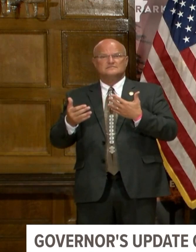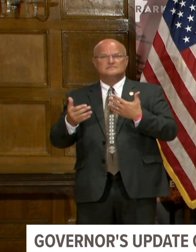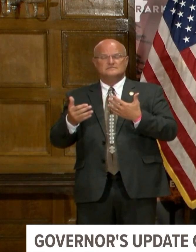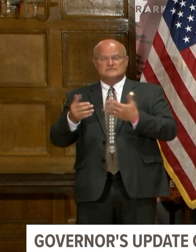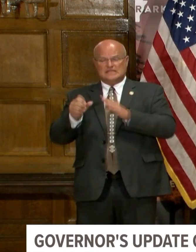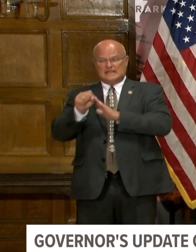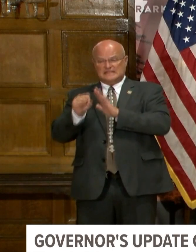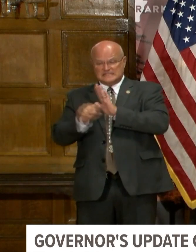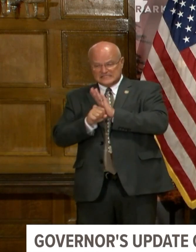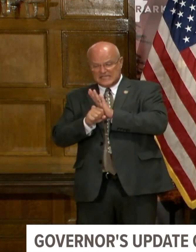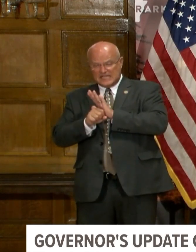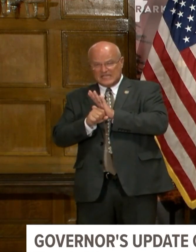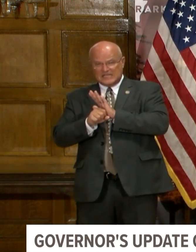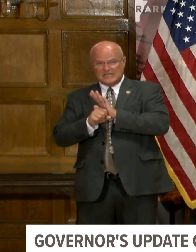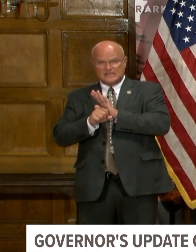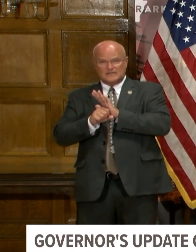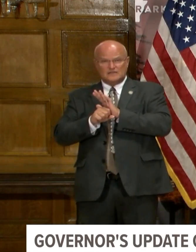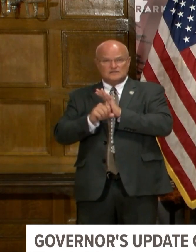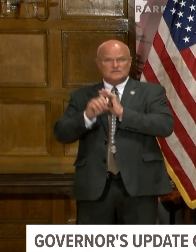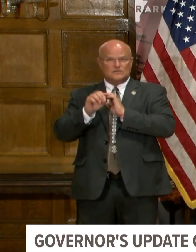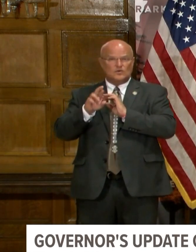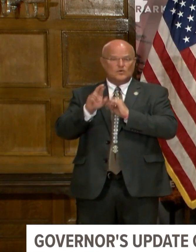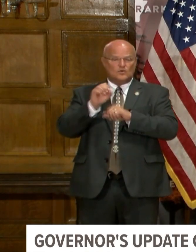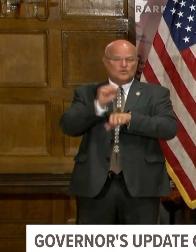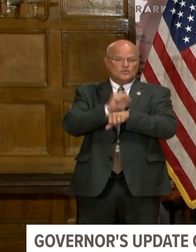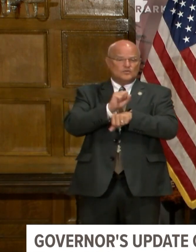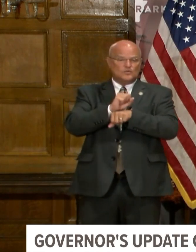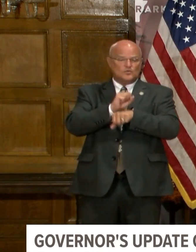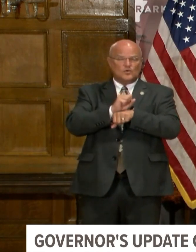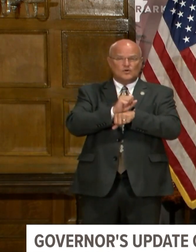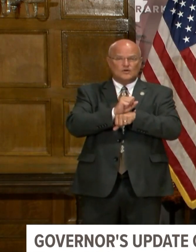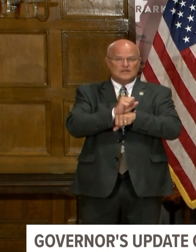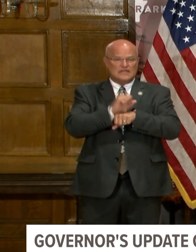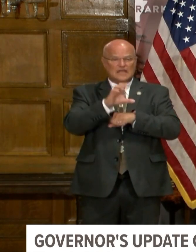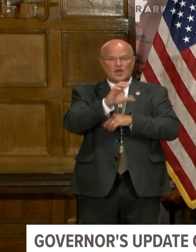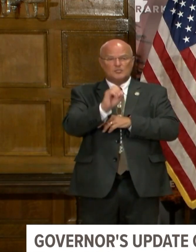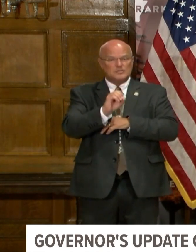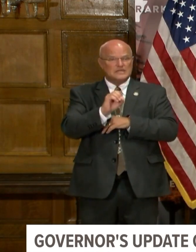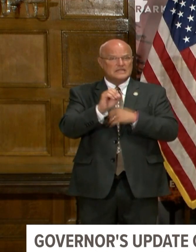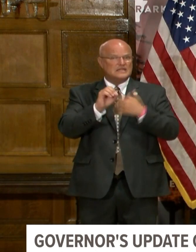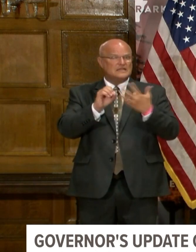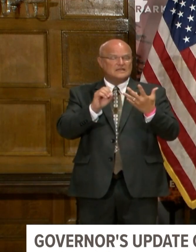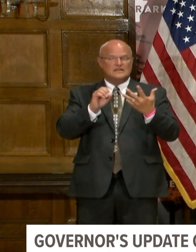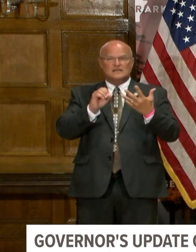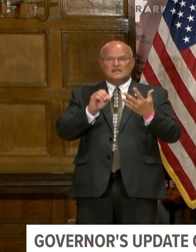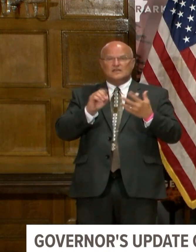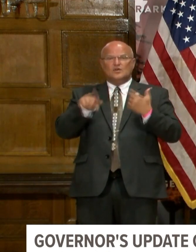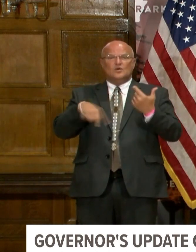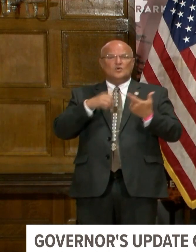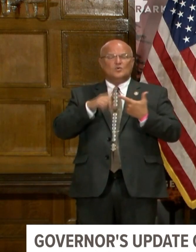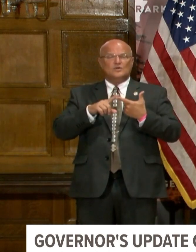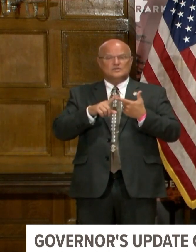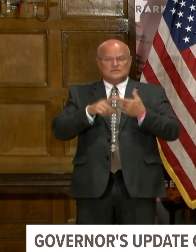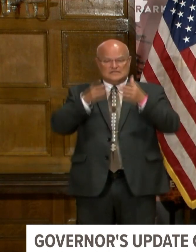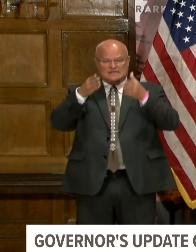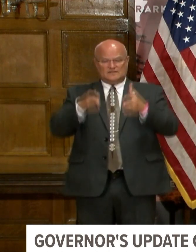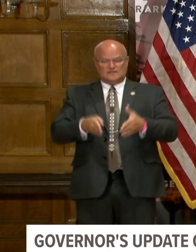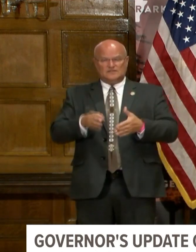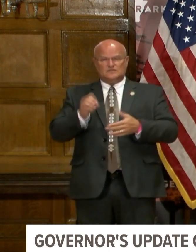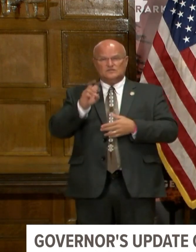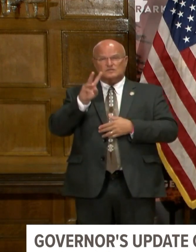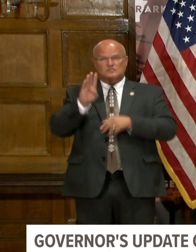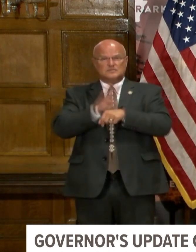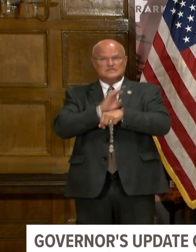the state or whether it is the workforce for an individual company. The worst is whenever you're an individual